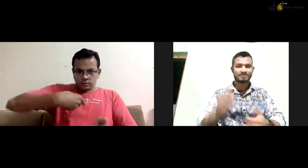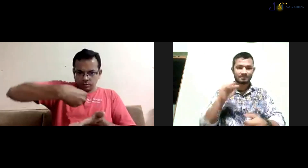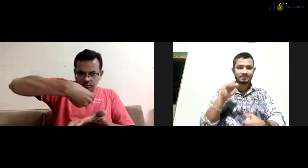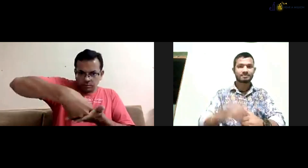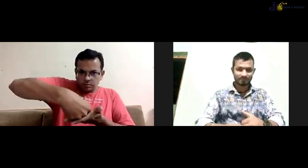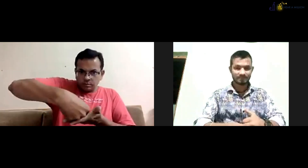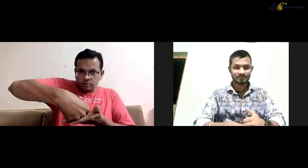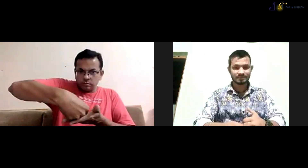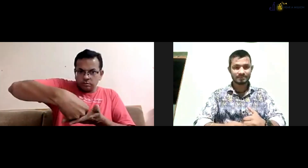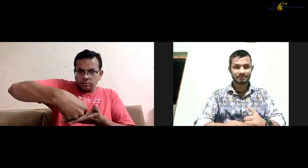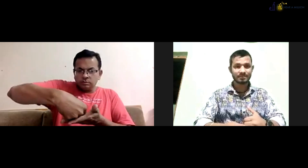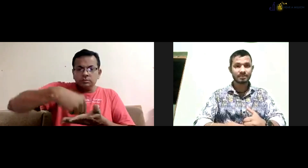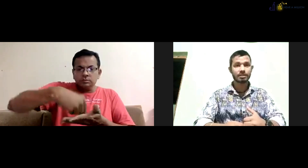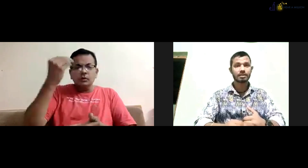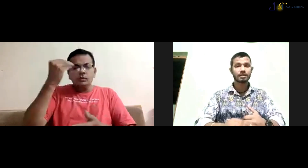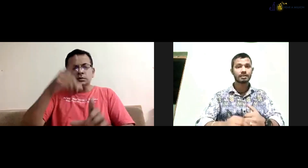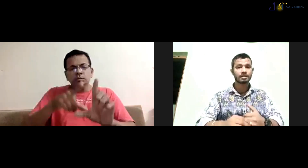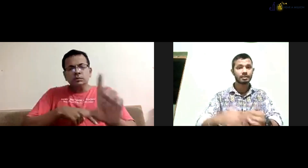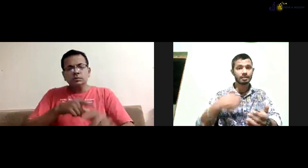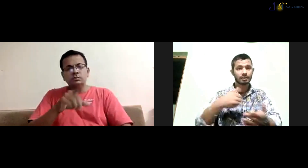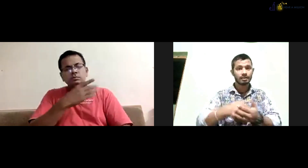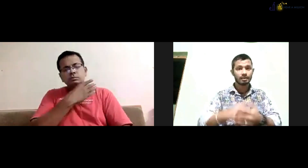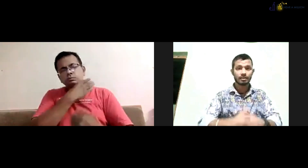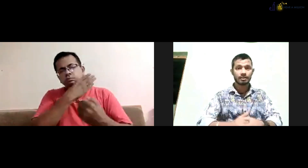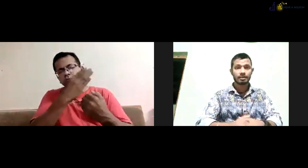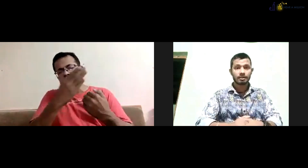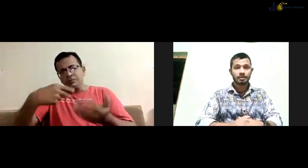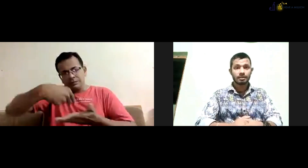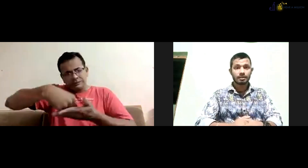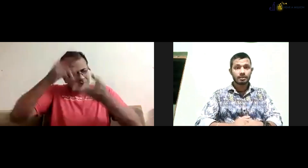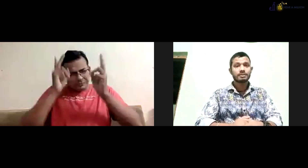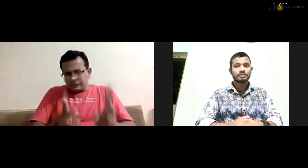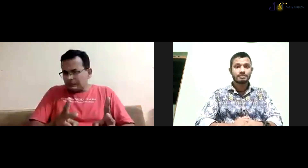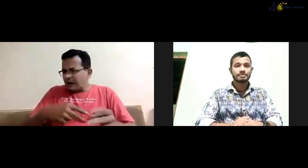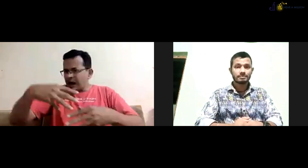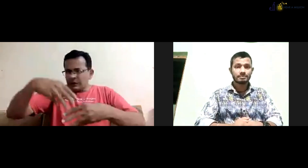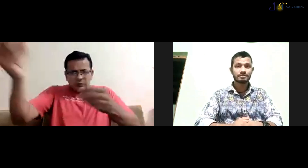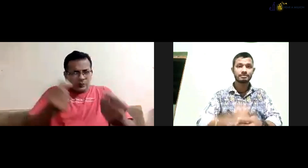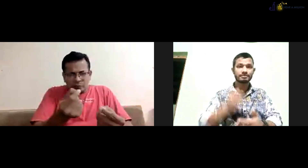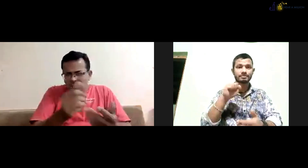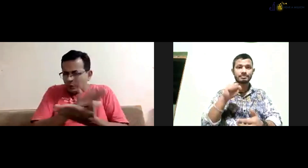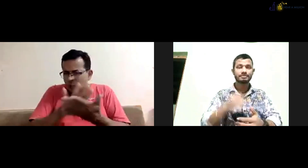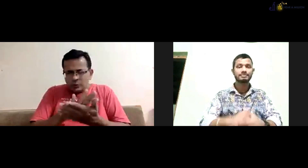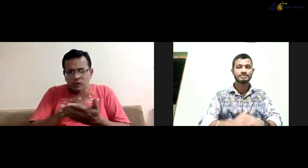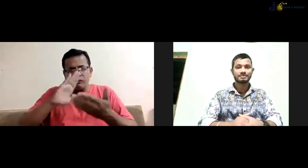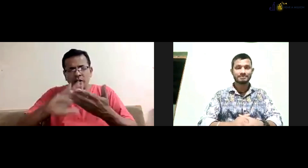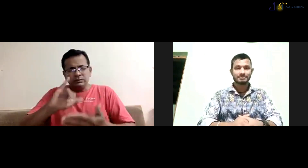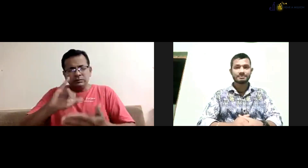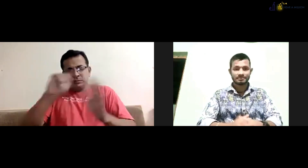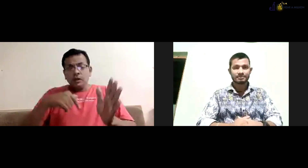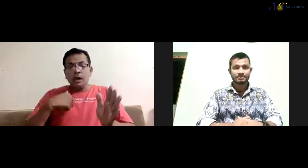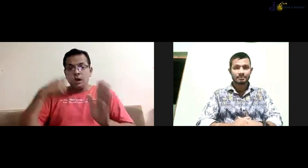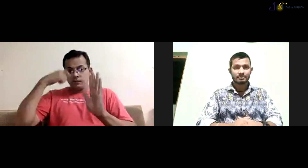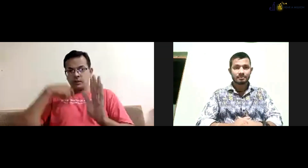had yesterday I got to know that, yes, there's one person who was just staying at